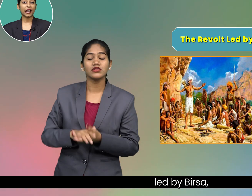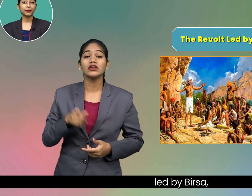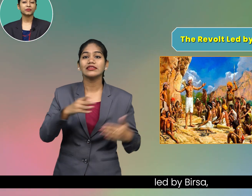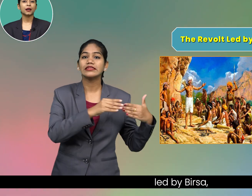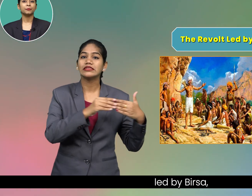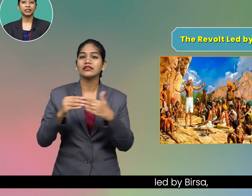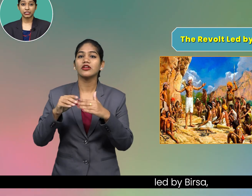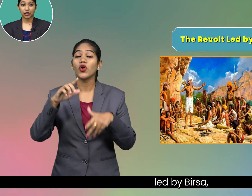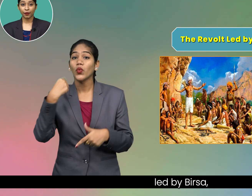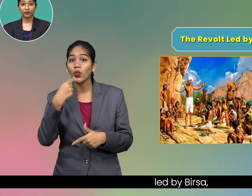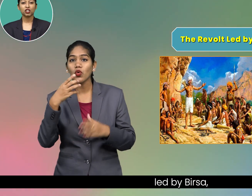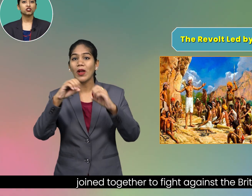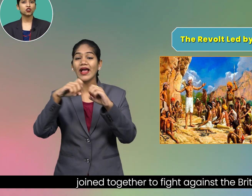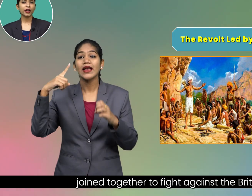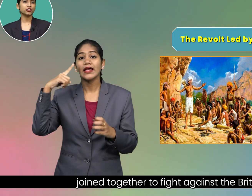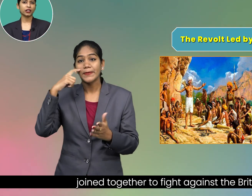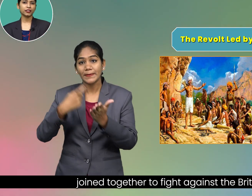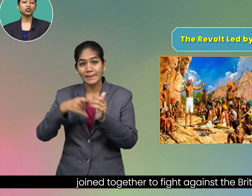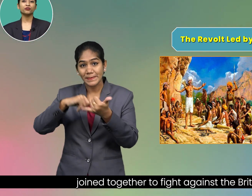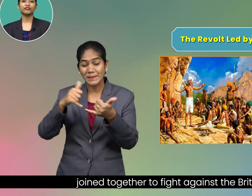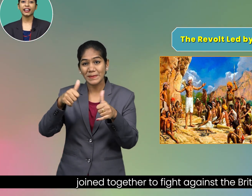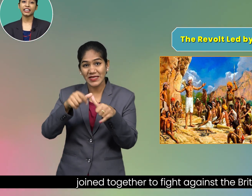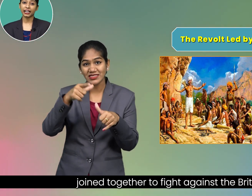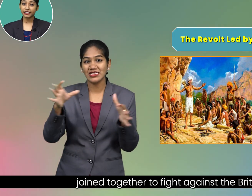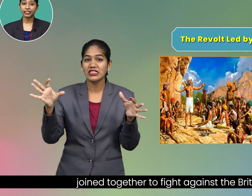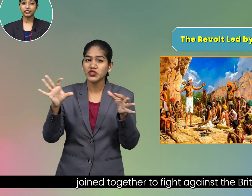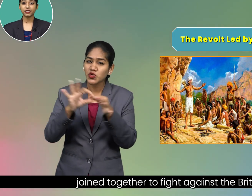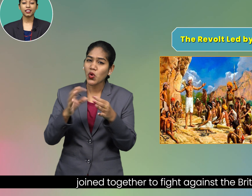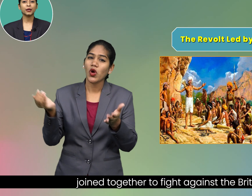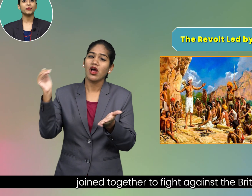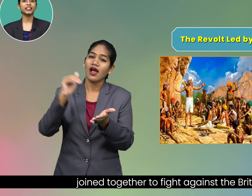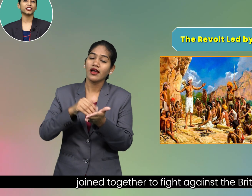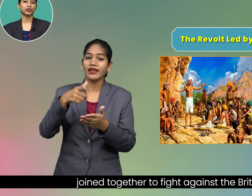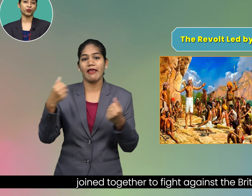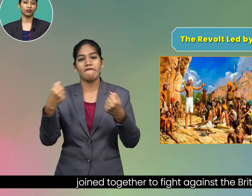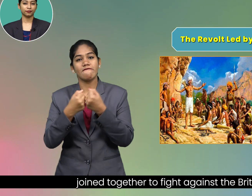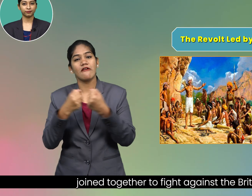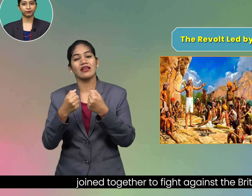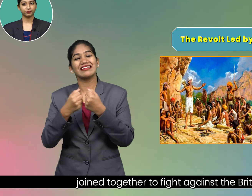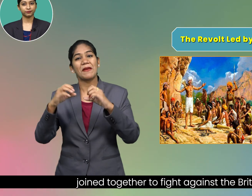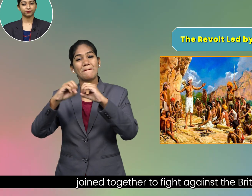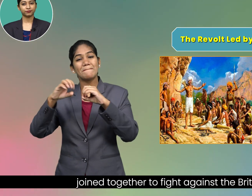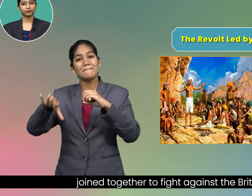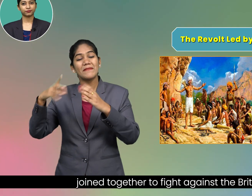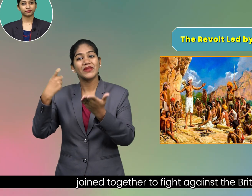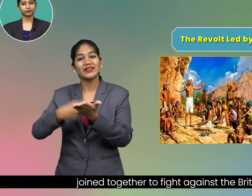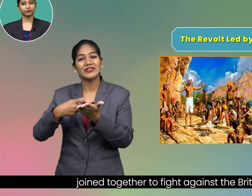led by Birsa, joined together to fight against the British rule.